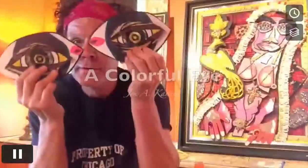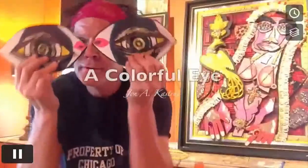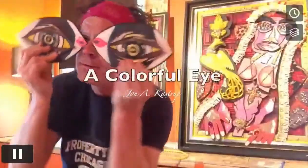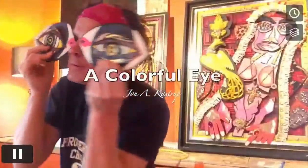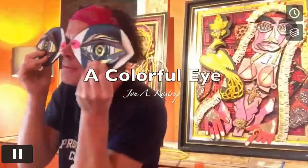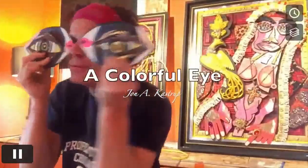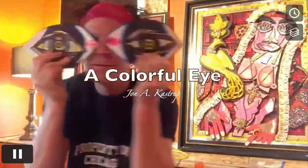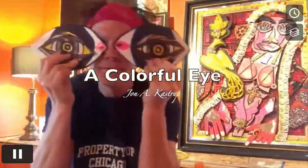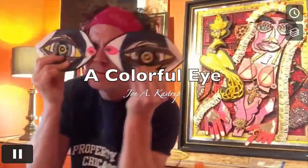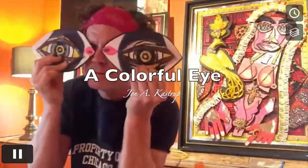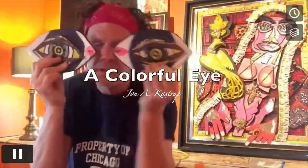Wow.